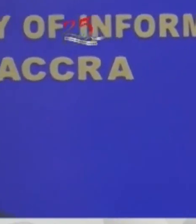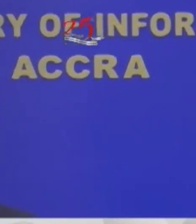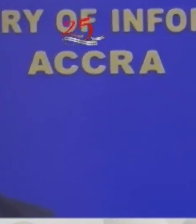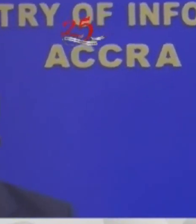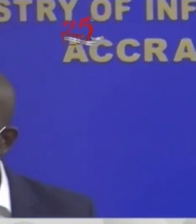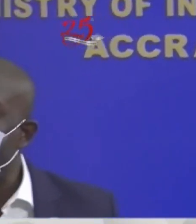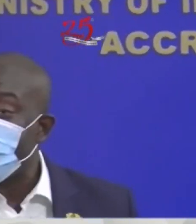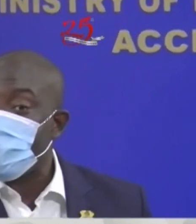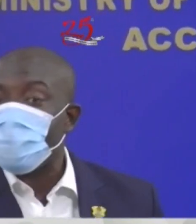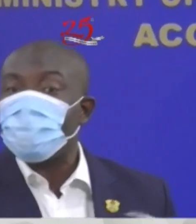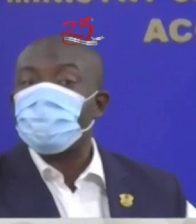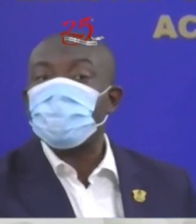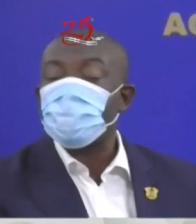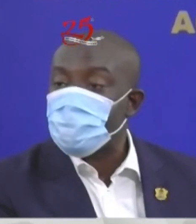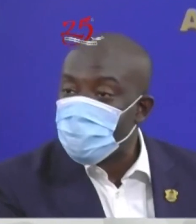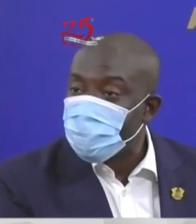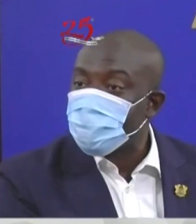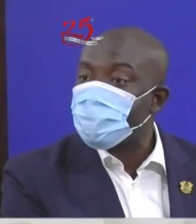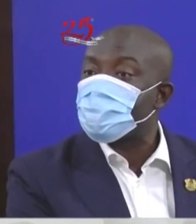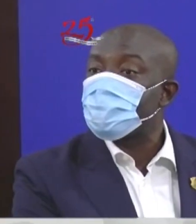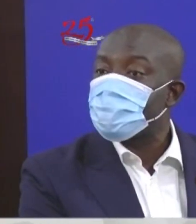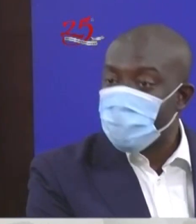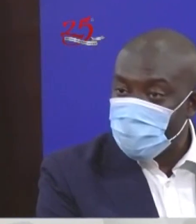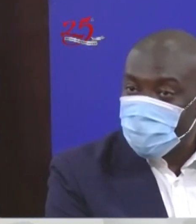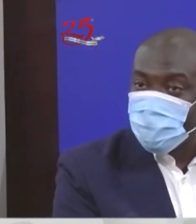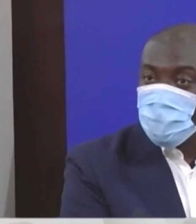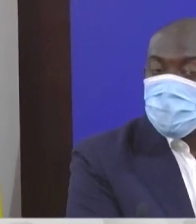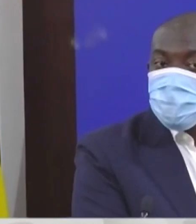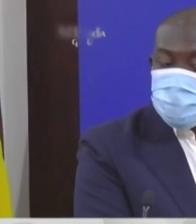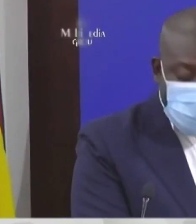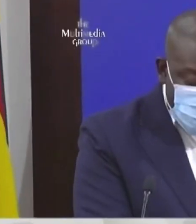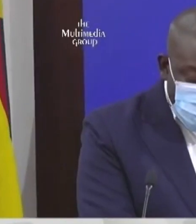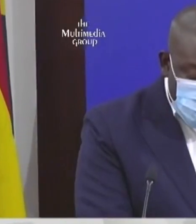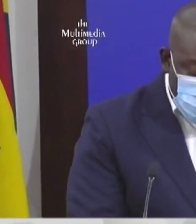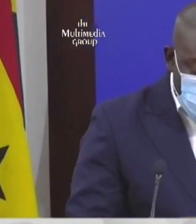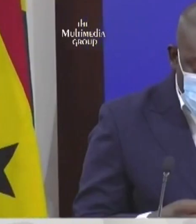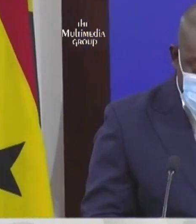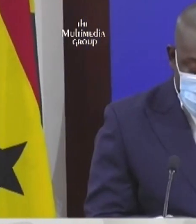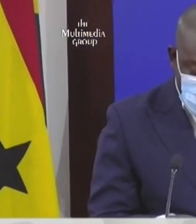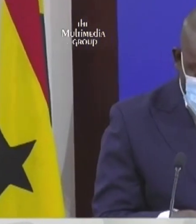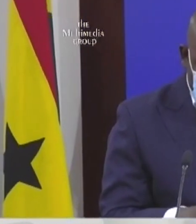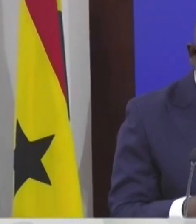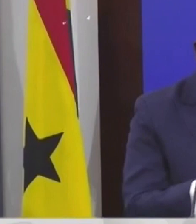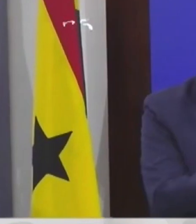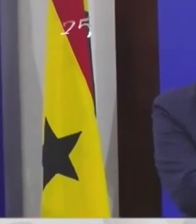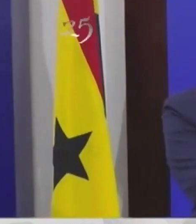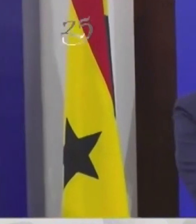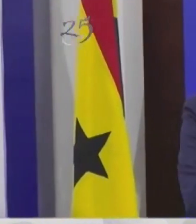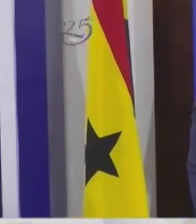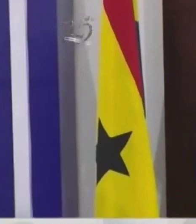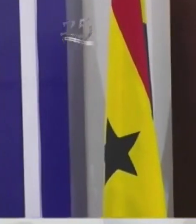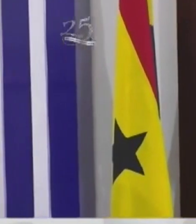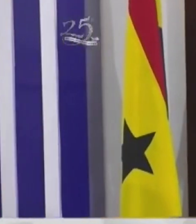the 5,127 that often people see and get scared. But the Ghana Health Service is also providing some more data on what they